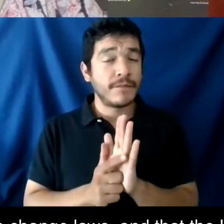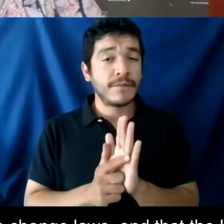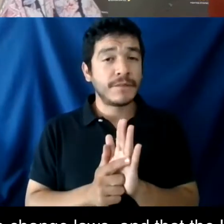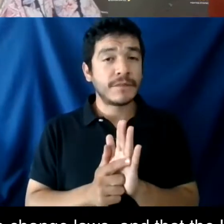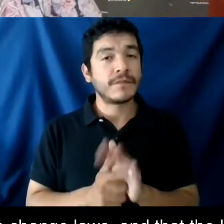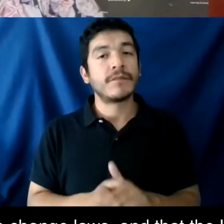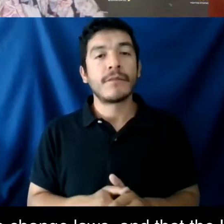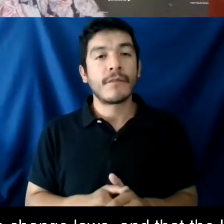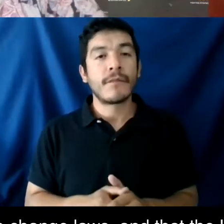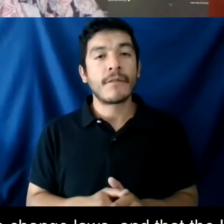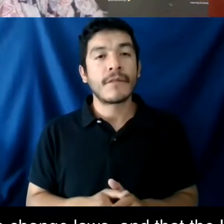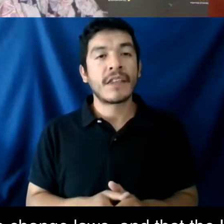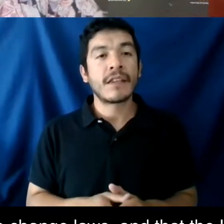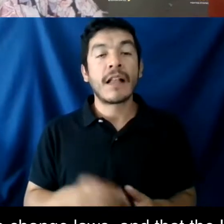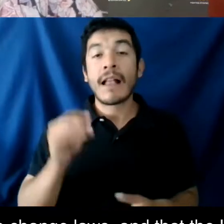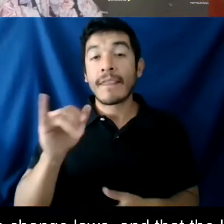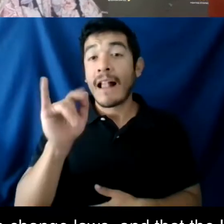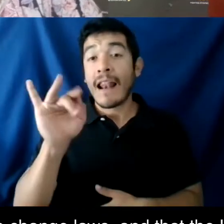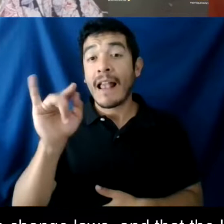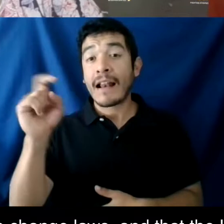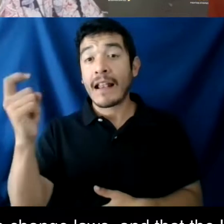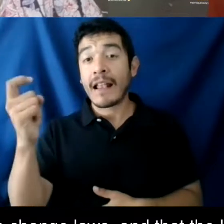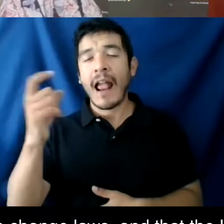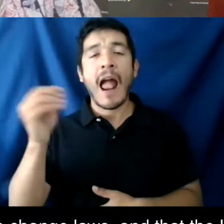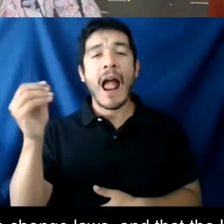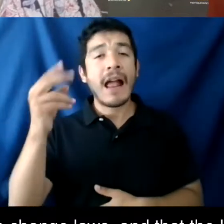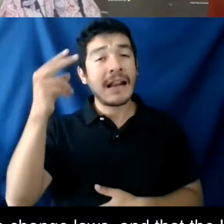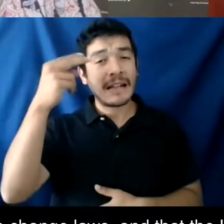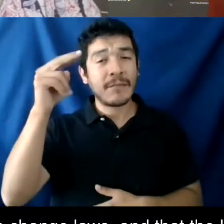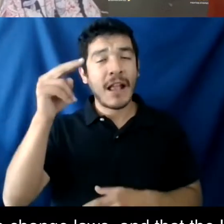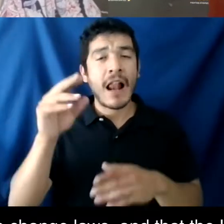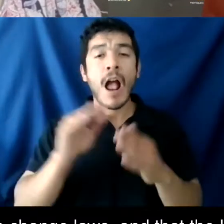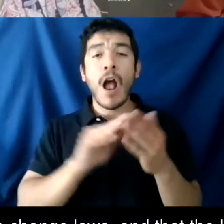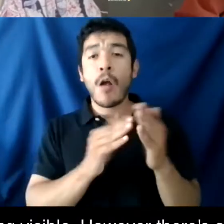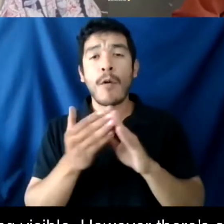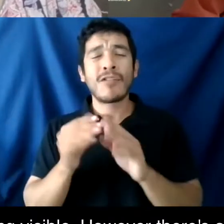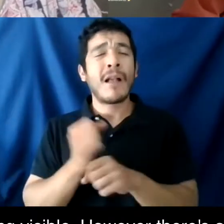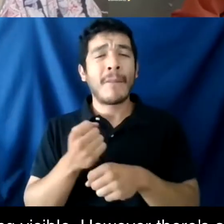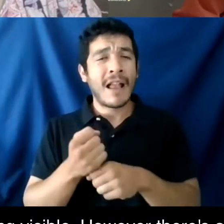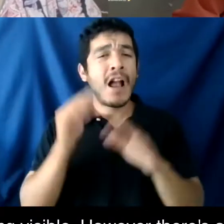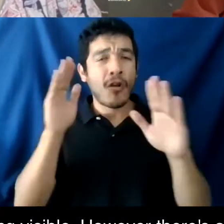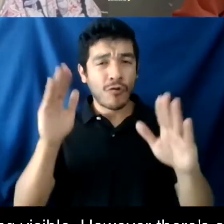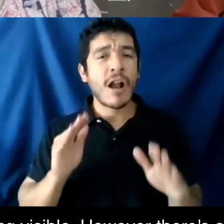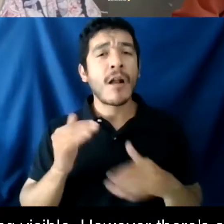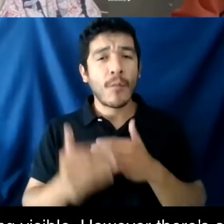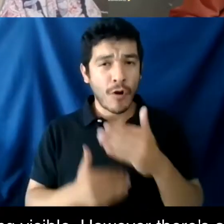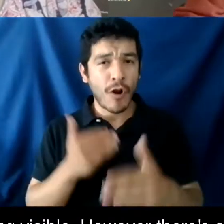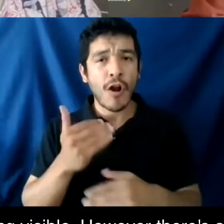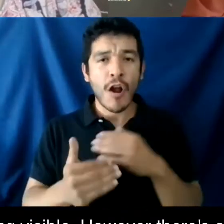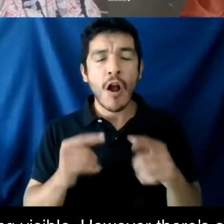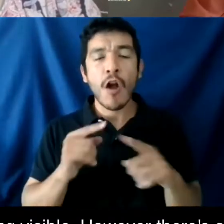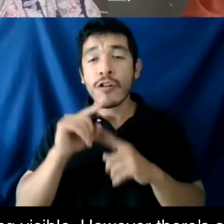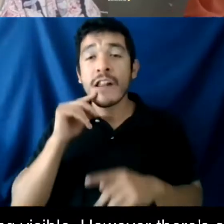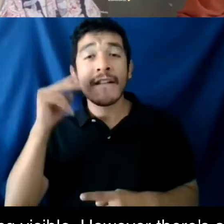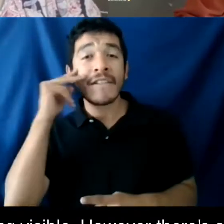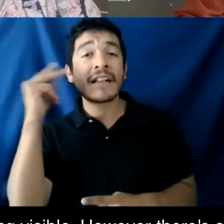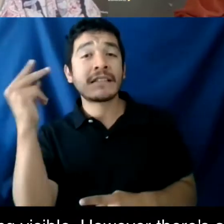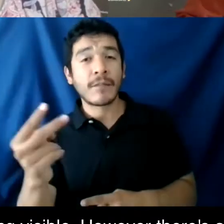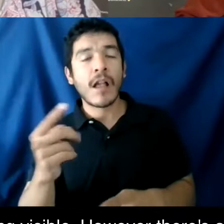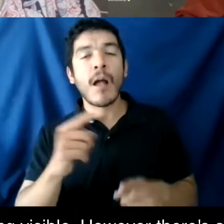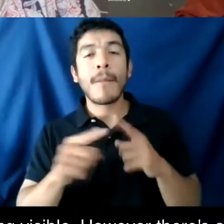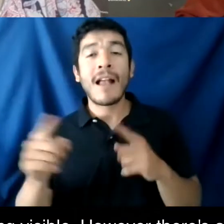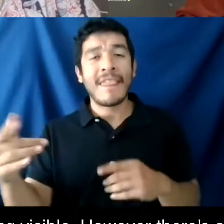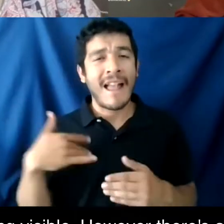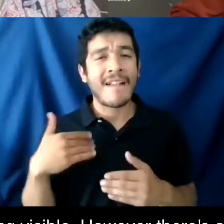that the Latinx and Hispanic community has also made great progress in being visible. However, there's a